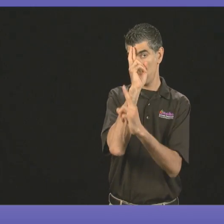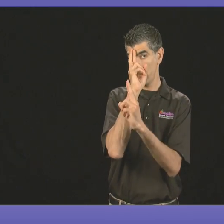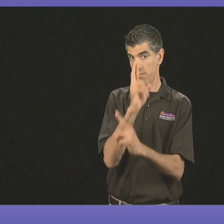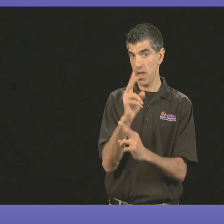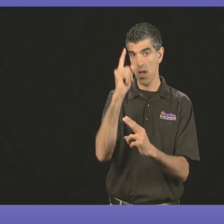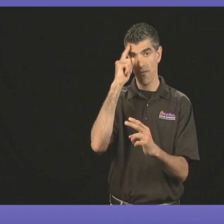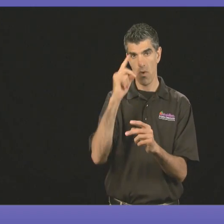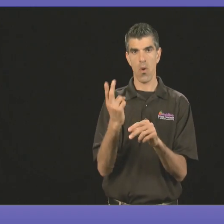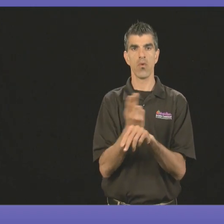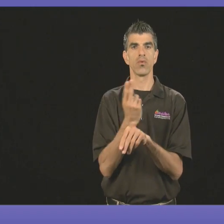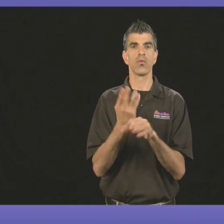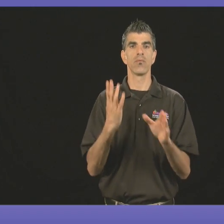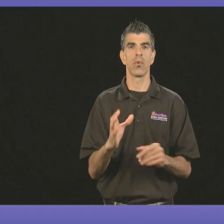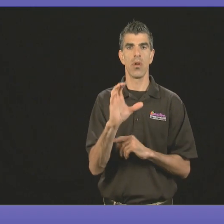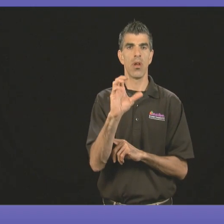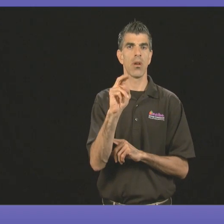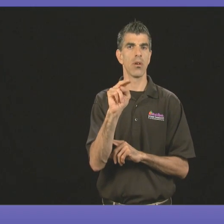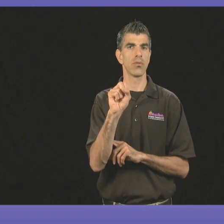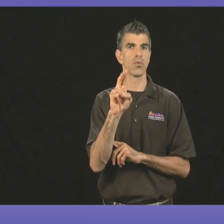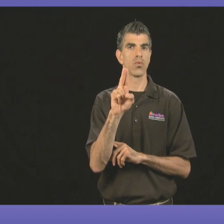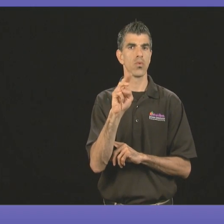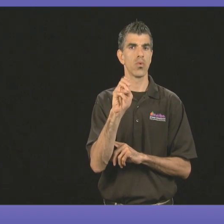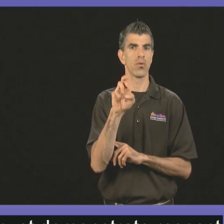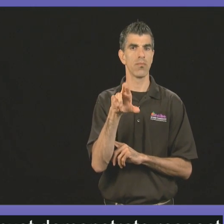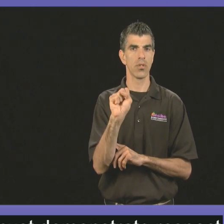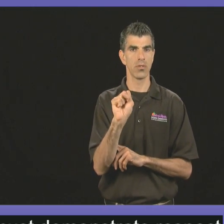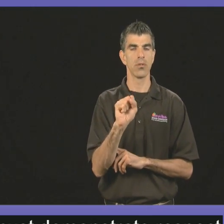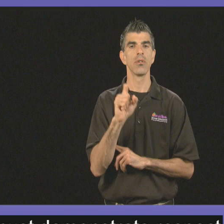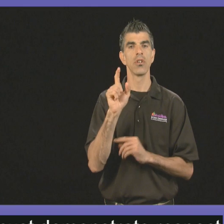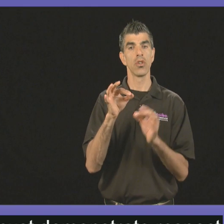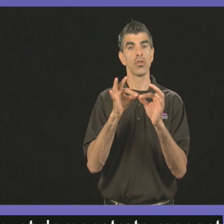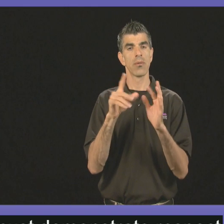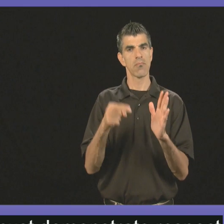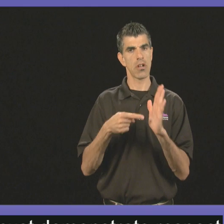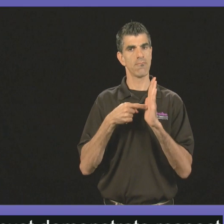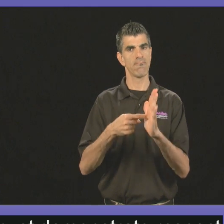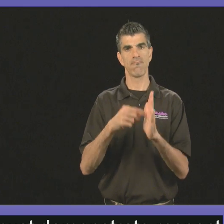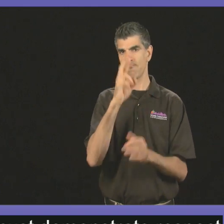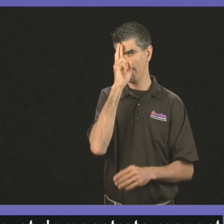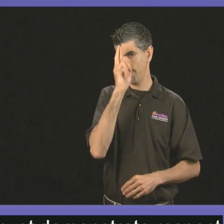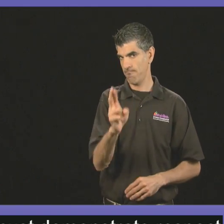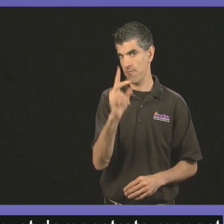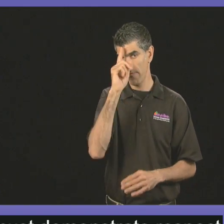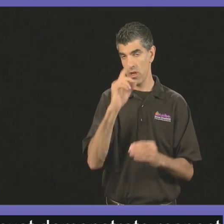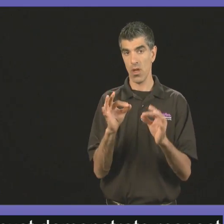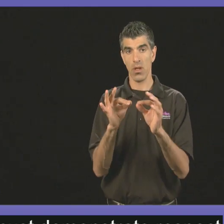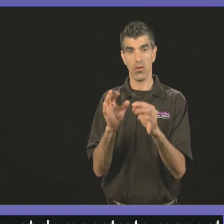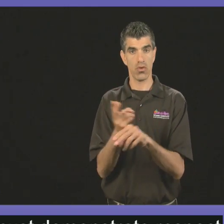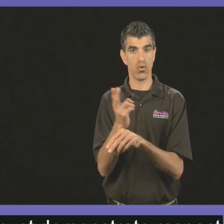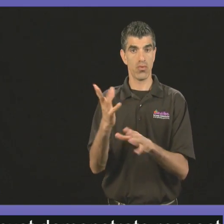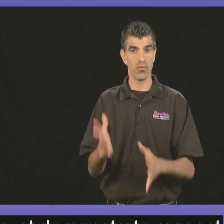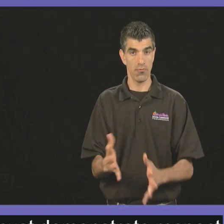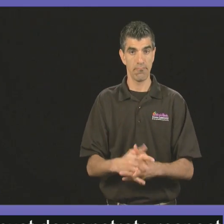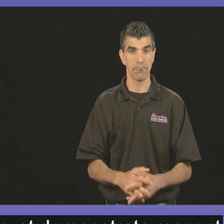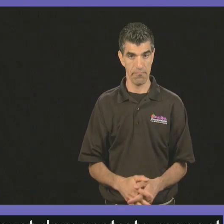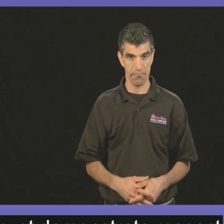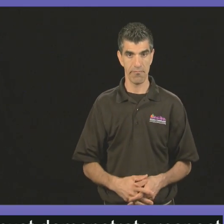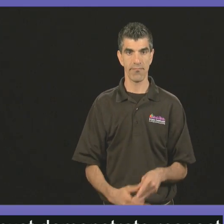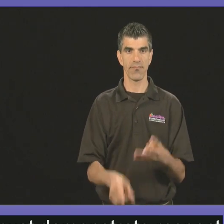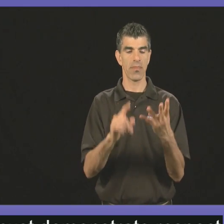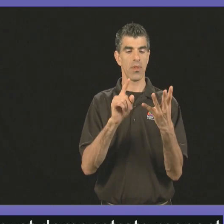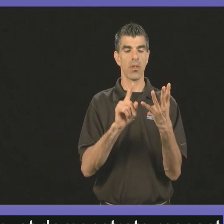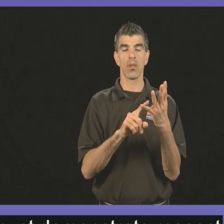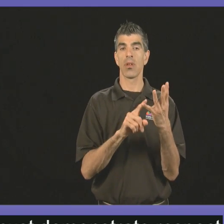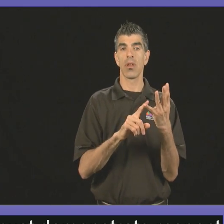is respect for consumers. Interpreters must demonstrate respect for consumers of